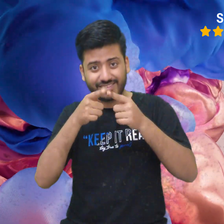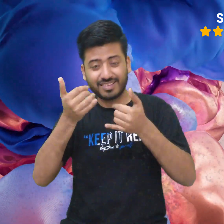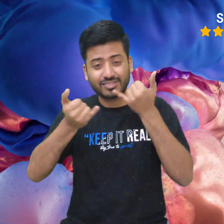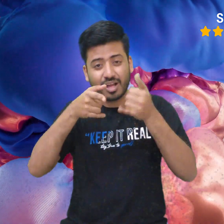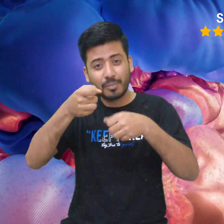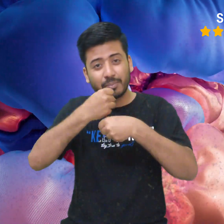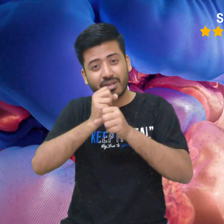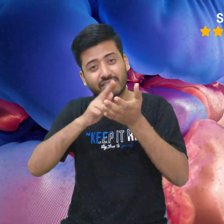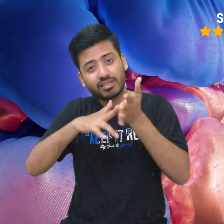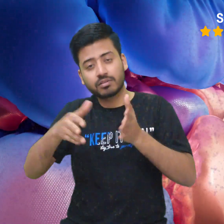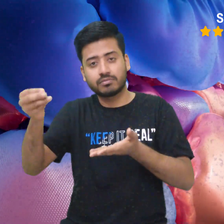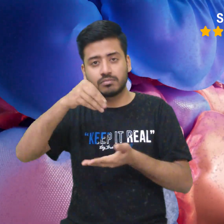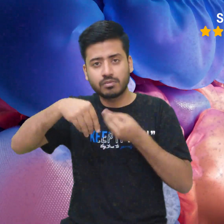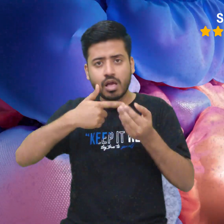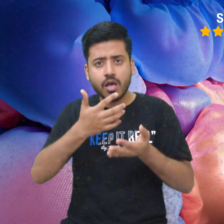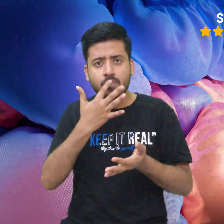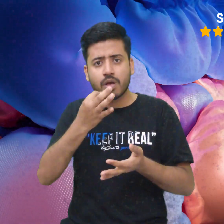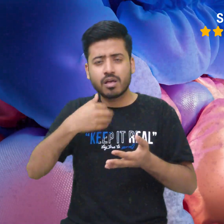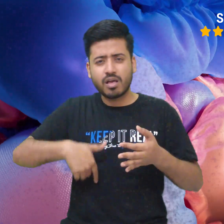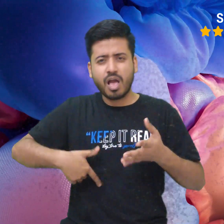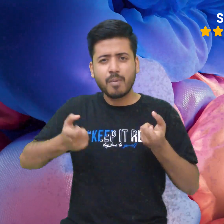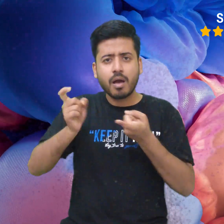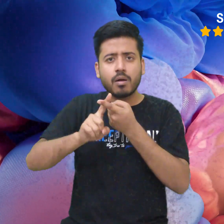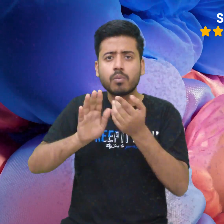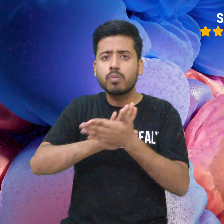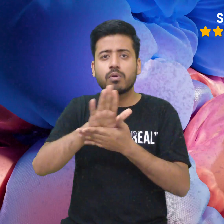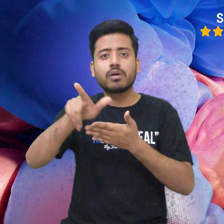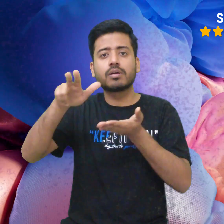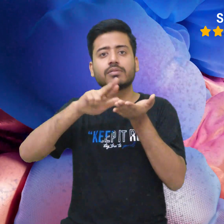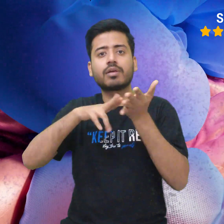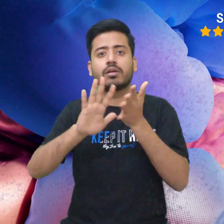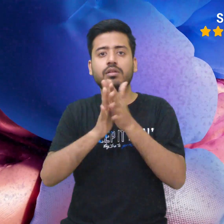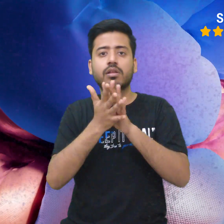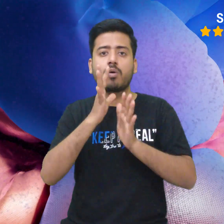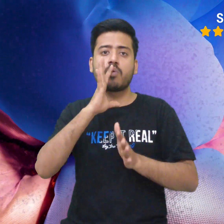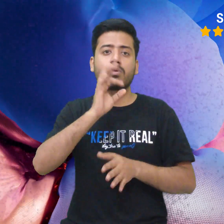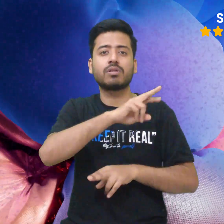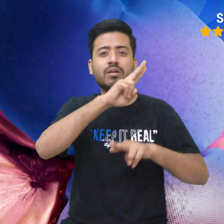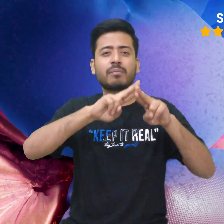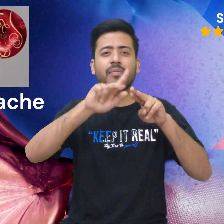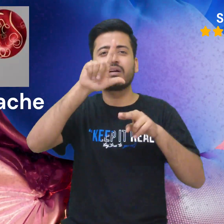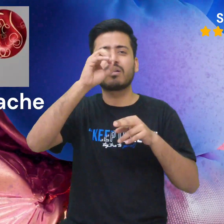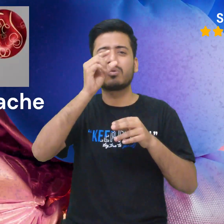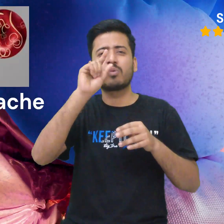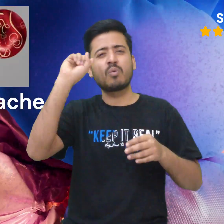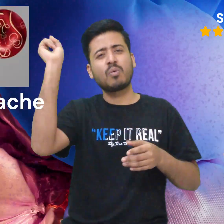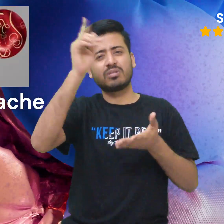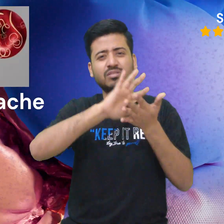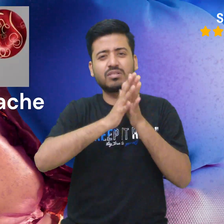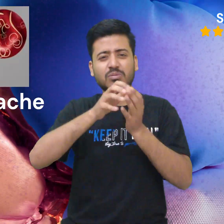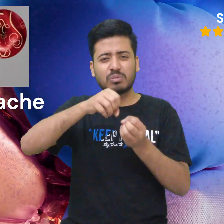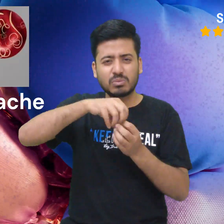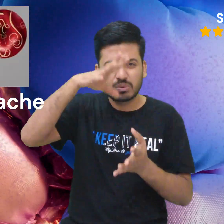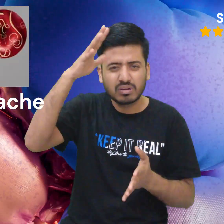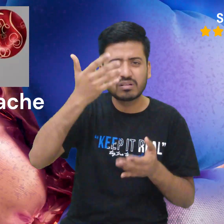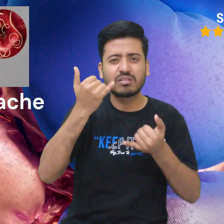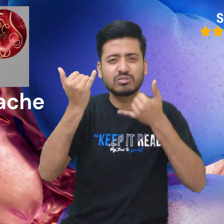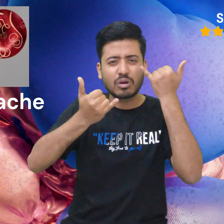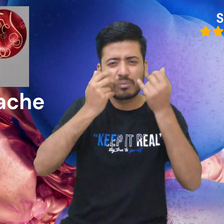a little amount of the spice packet and adding fresh or steamed vegetables to boost flavor. This will help prevent kidney stones.